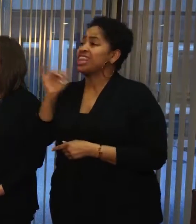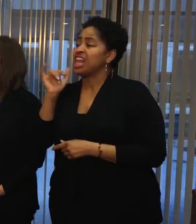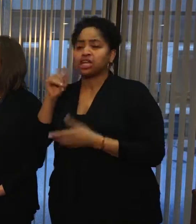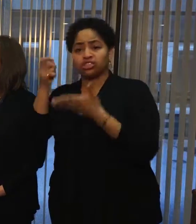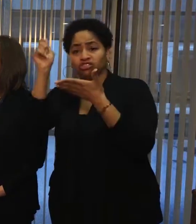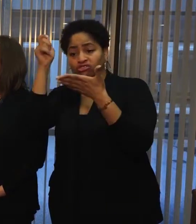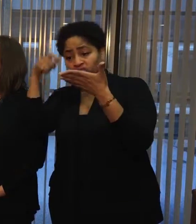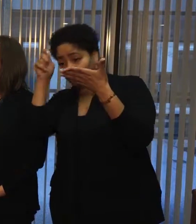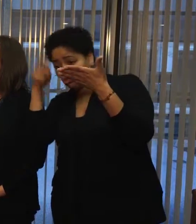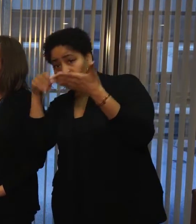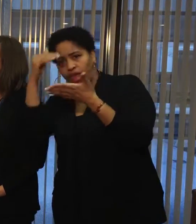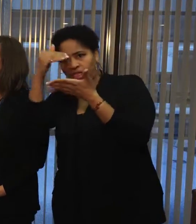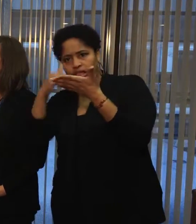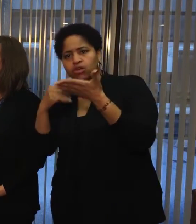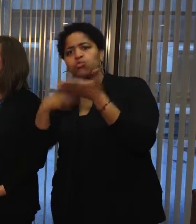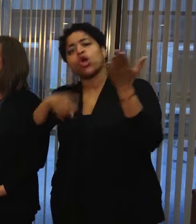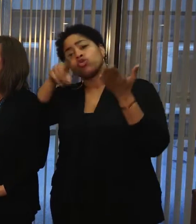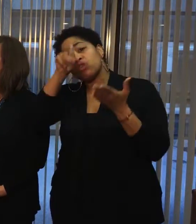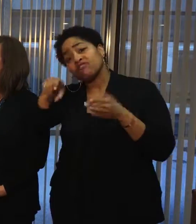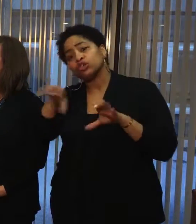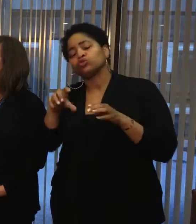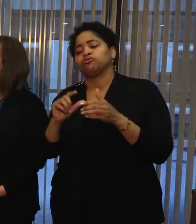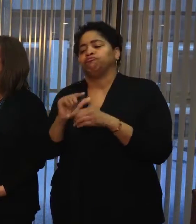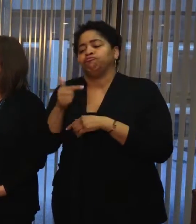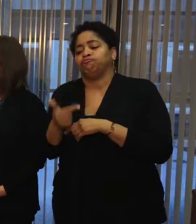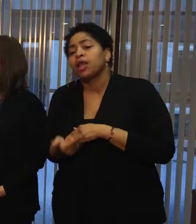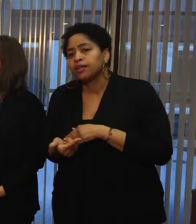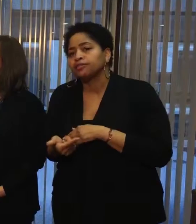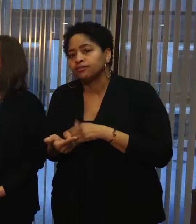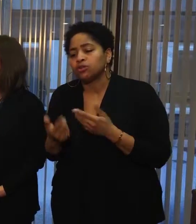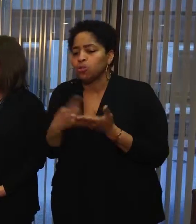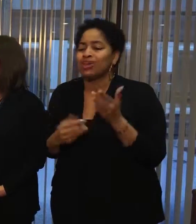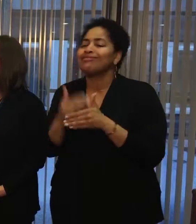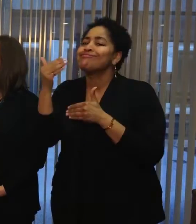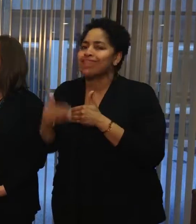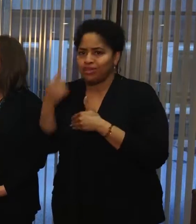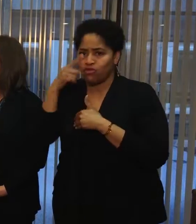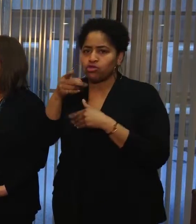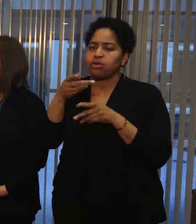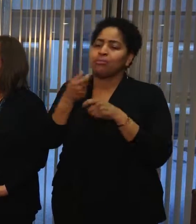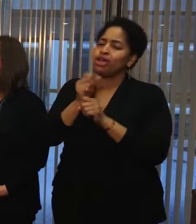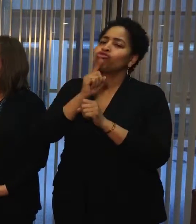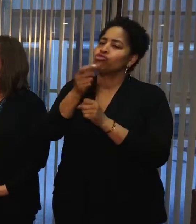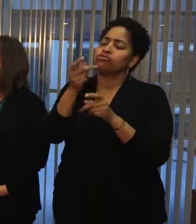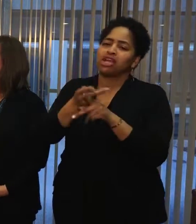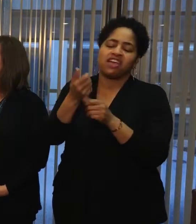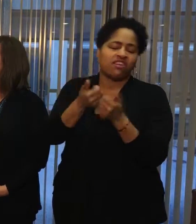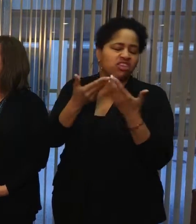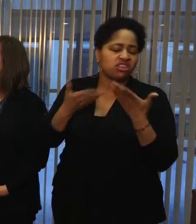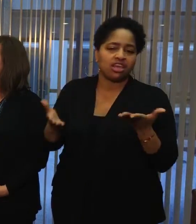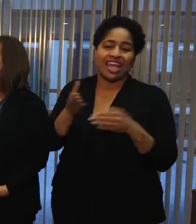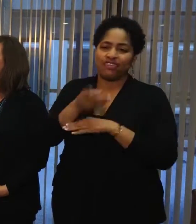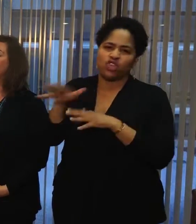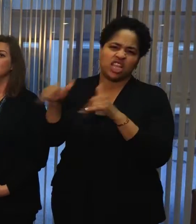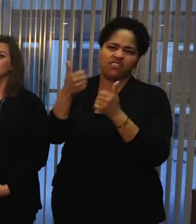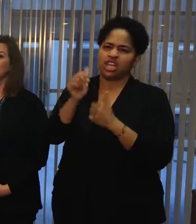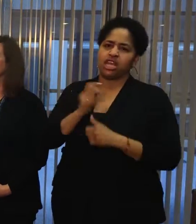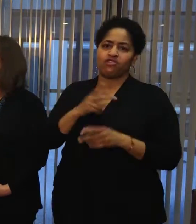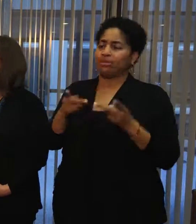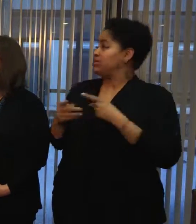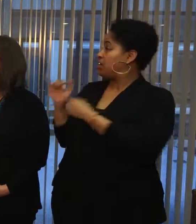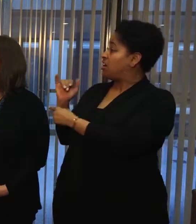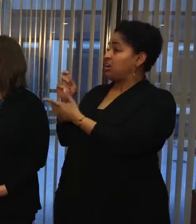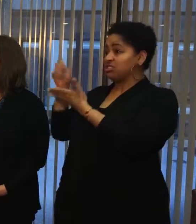a checklist of things you need to do to ensure you're taking care of everything after you leave one of our centers. So, wow,